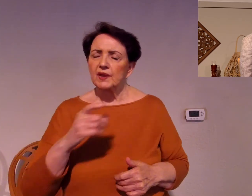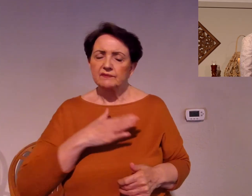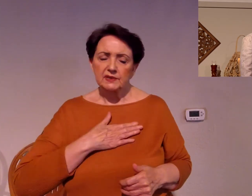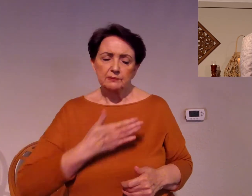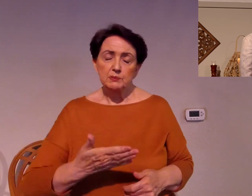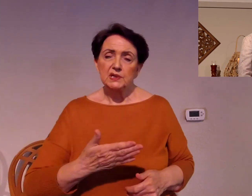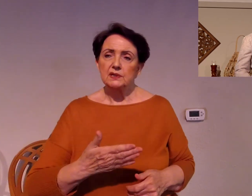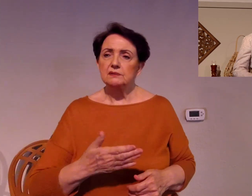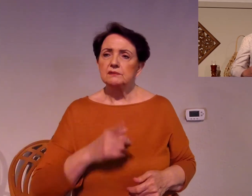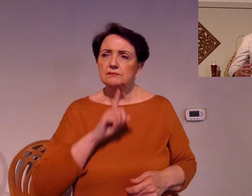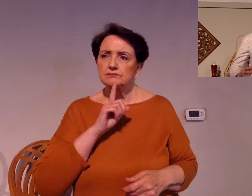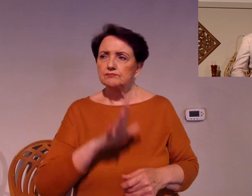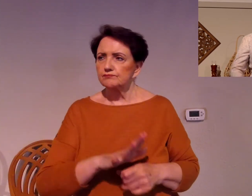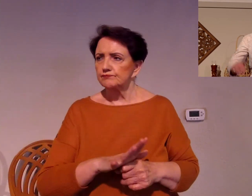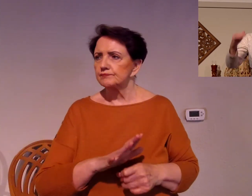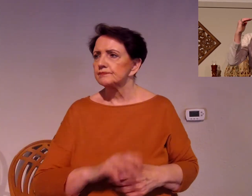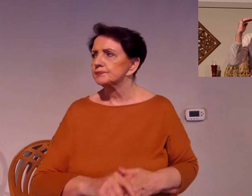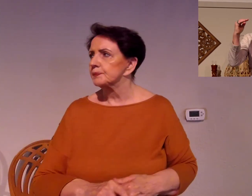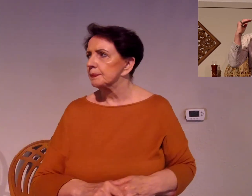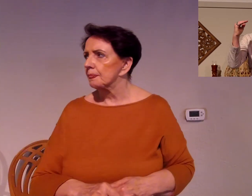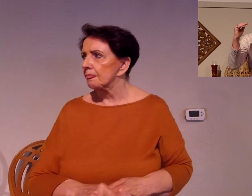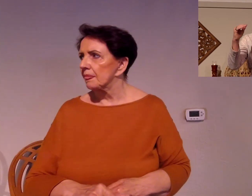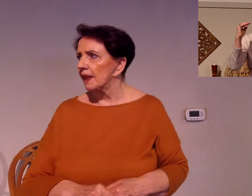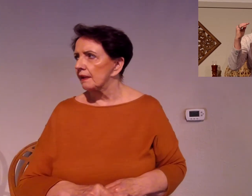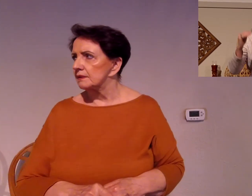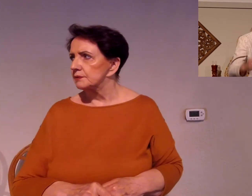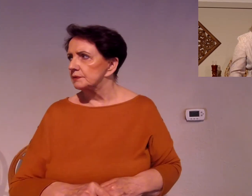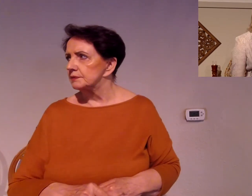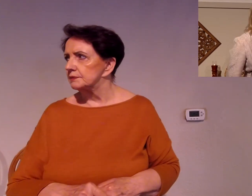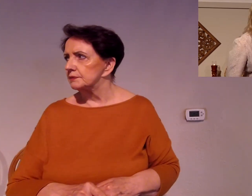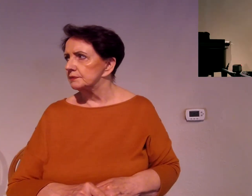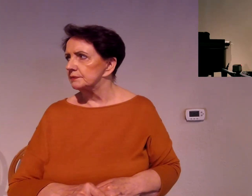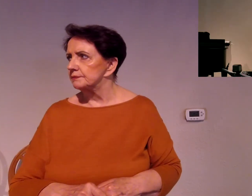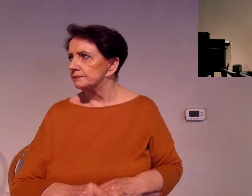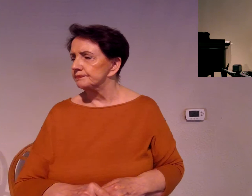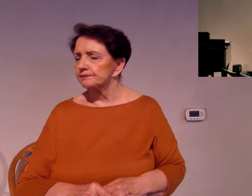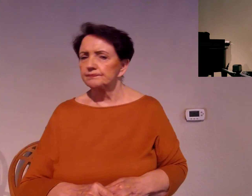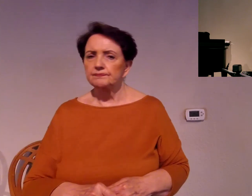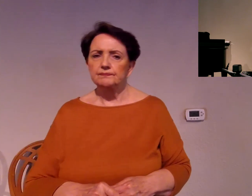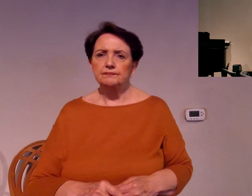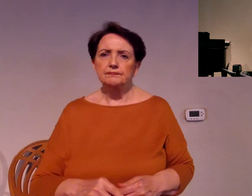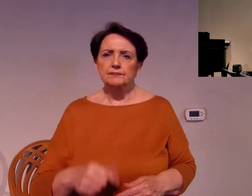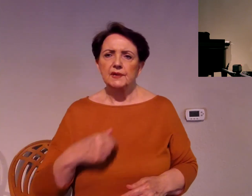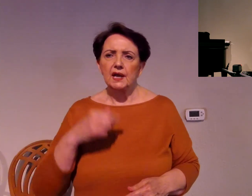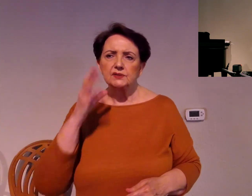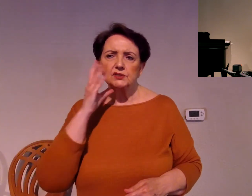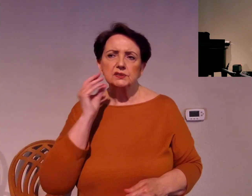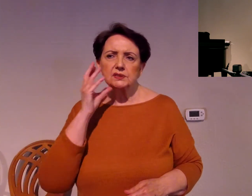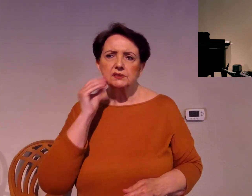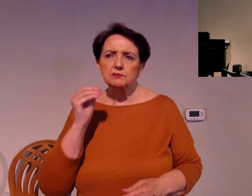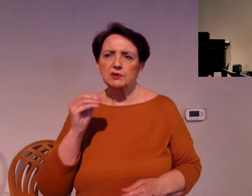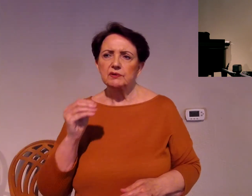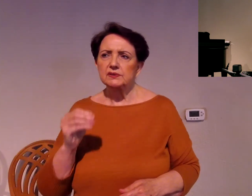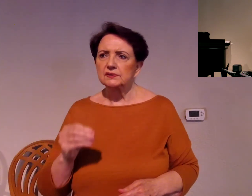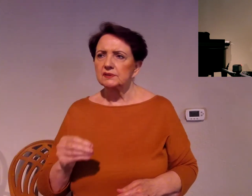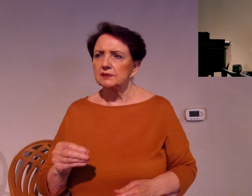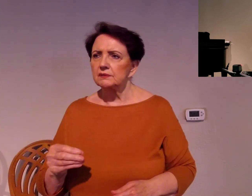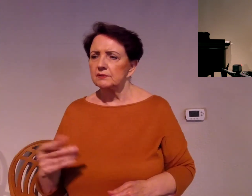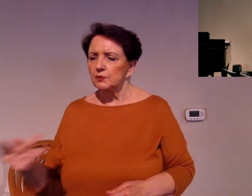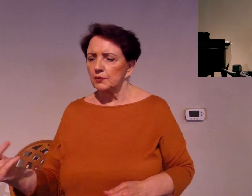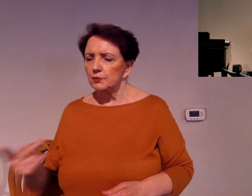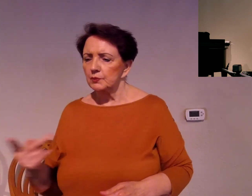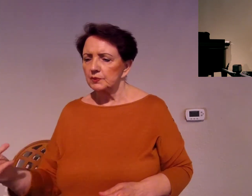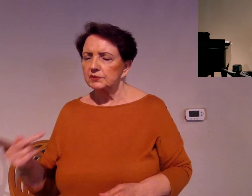into it, to expand from the upper limit. We've got it. I just experienced that. Peter and I